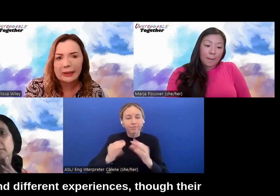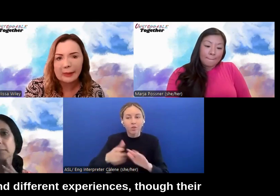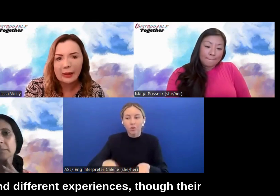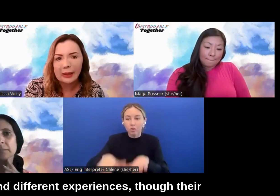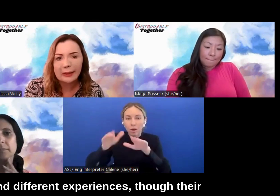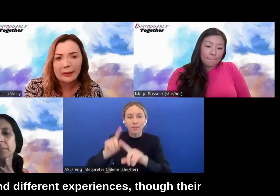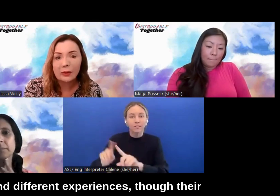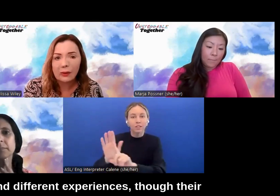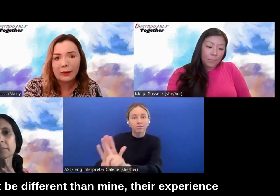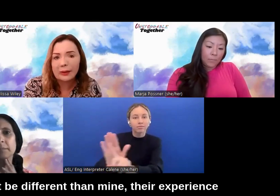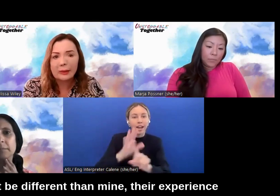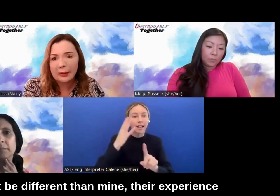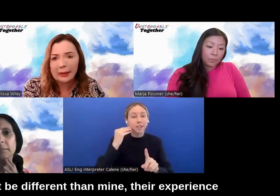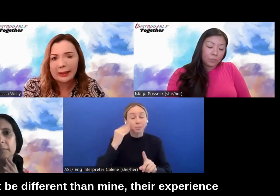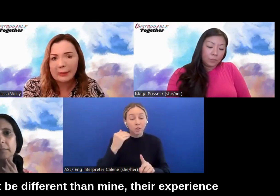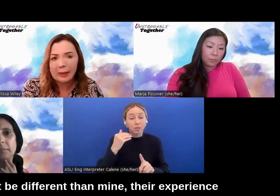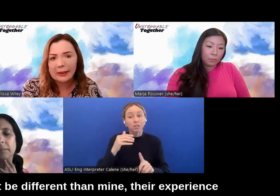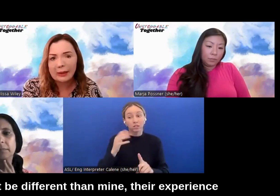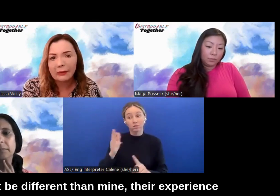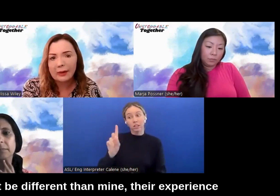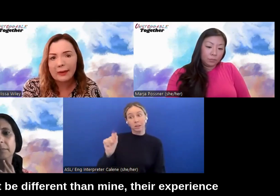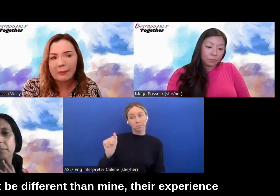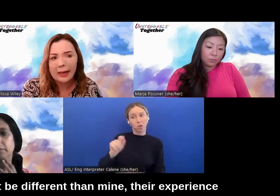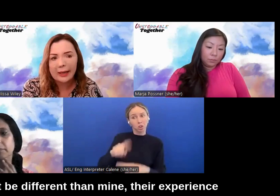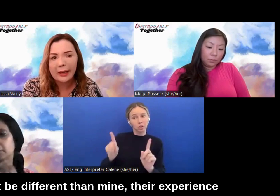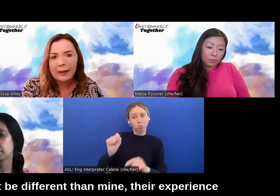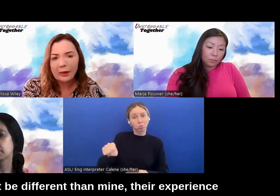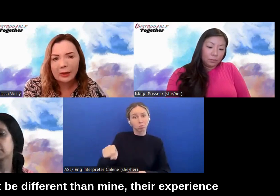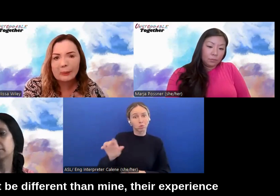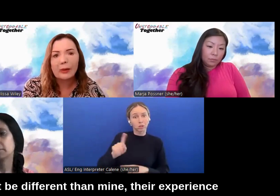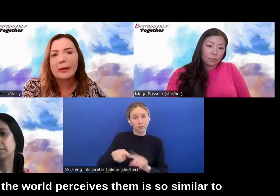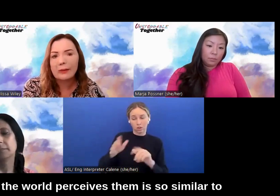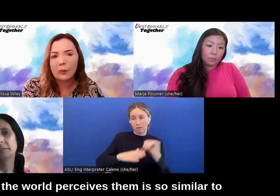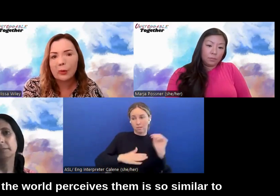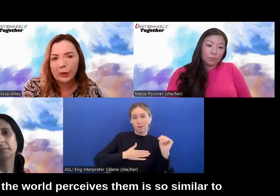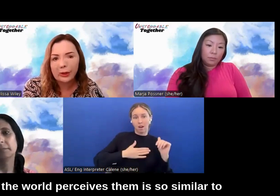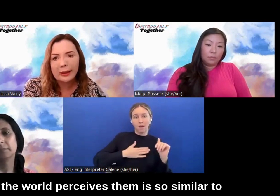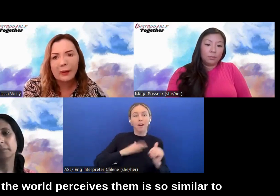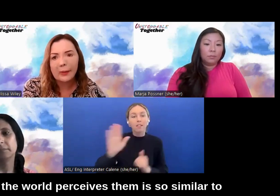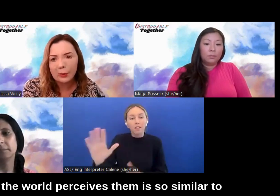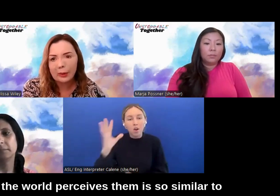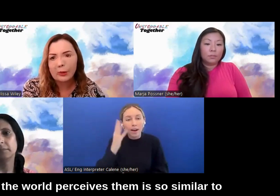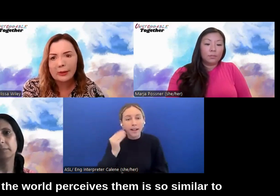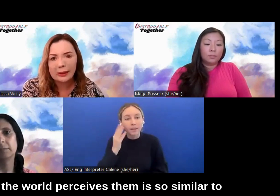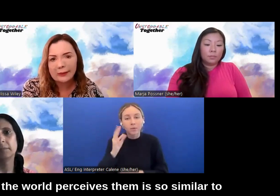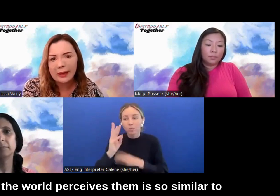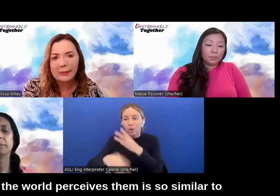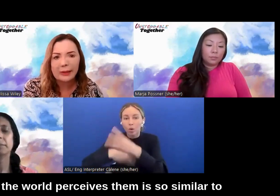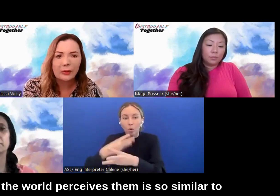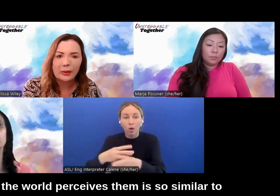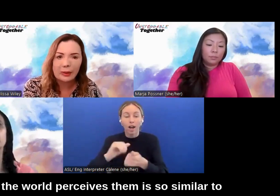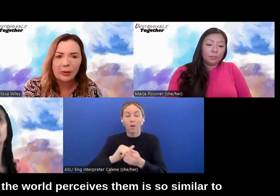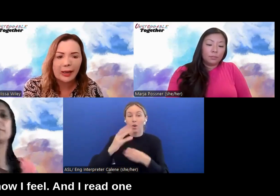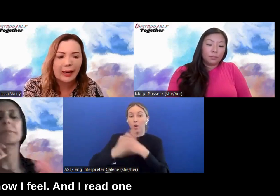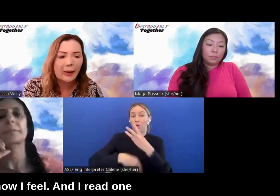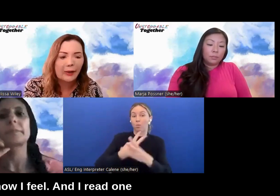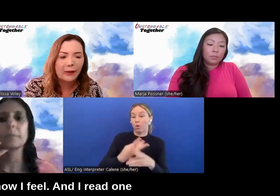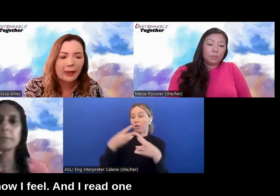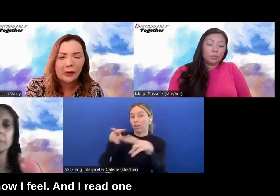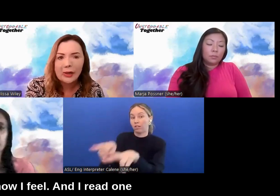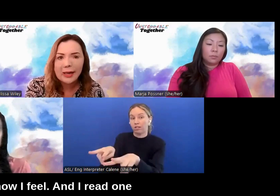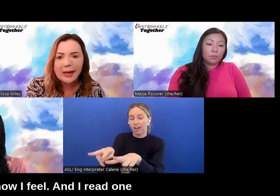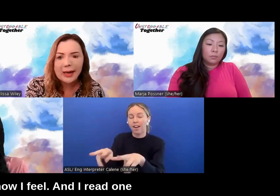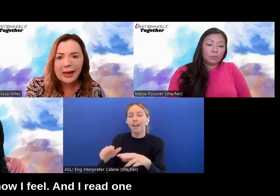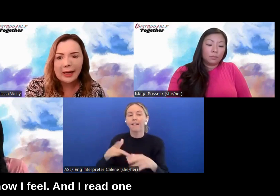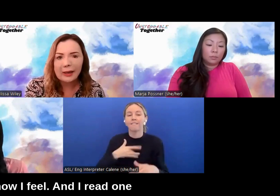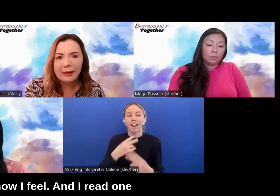different experiences. Though their disabilities might be different than mine, their experience of the world and how the world perceives them is so similar to how I